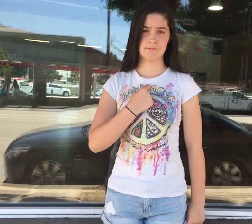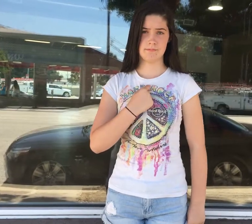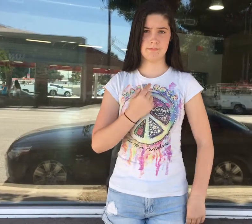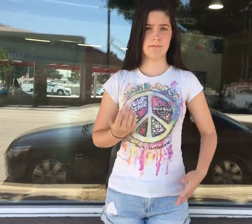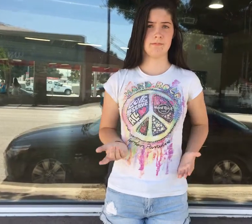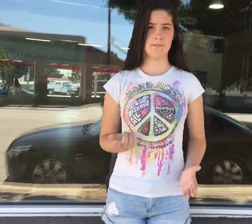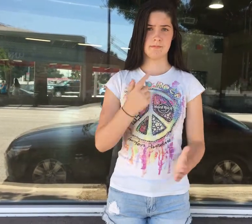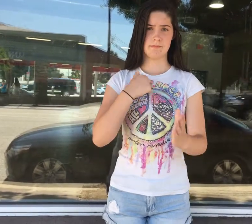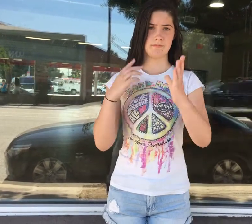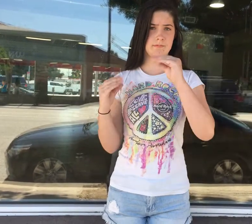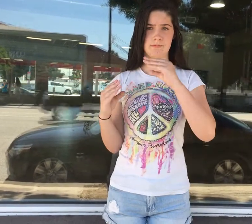my, give me